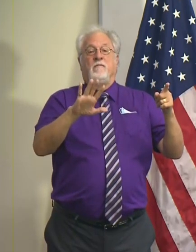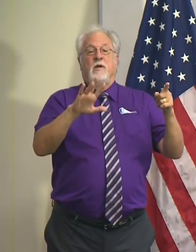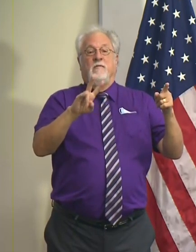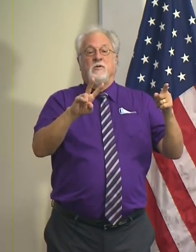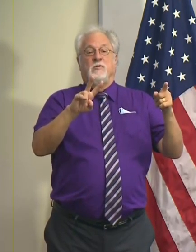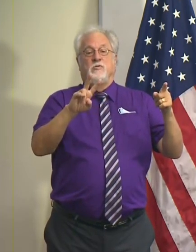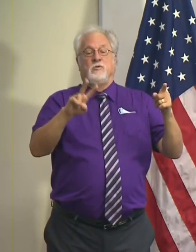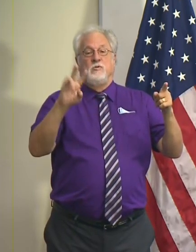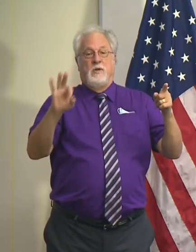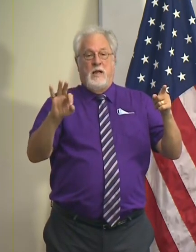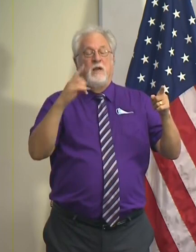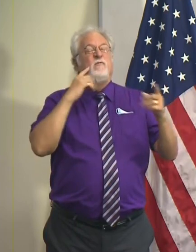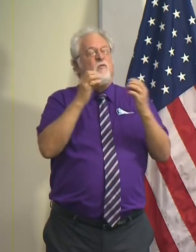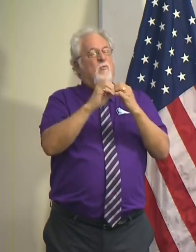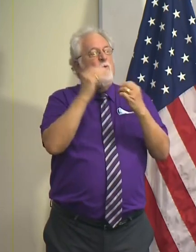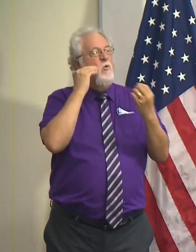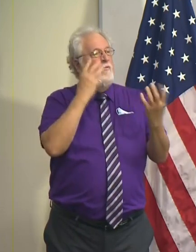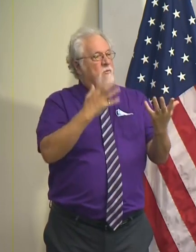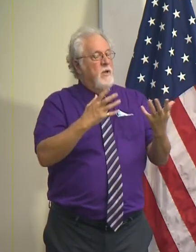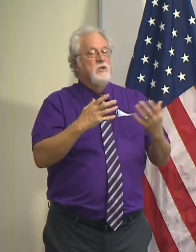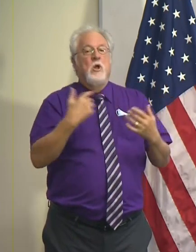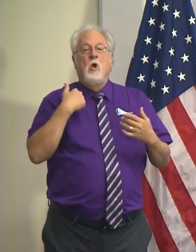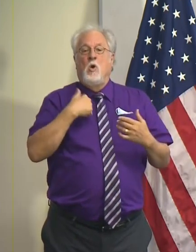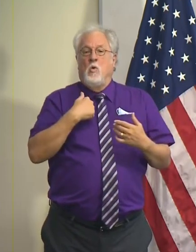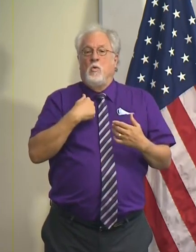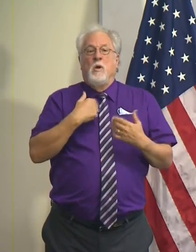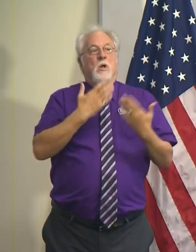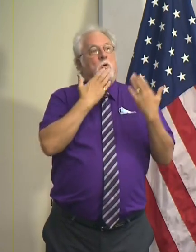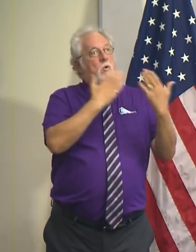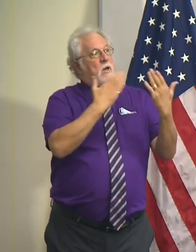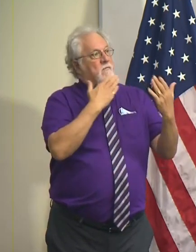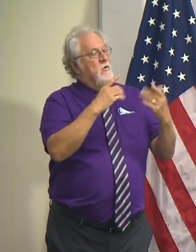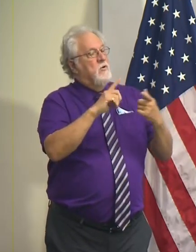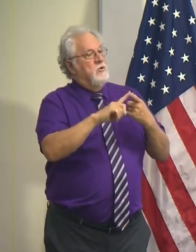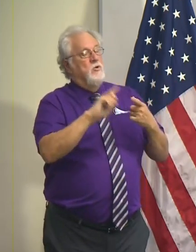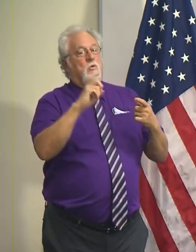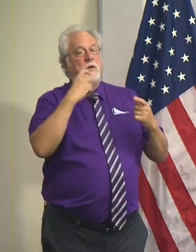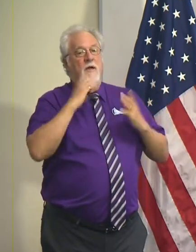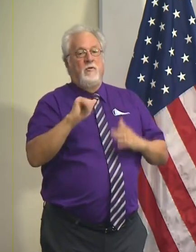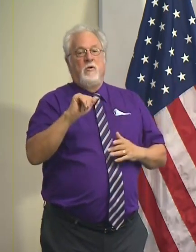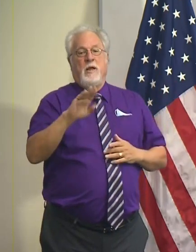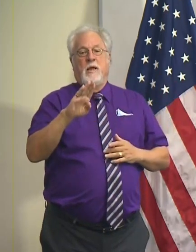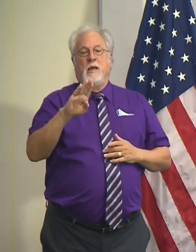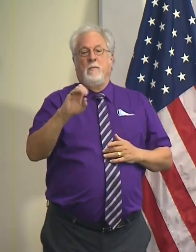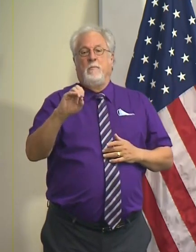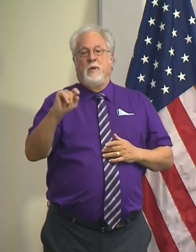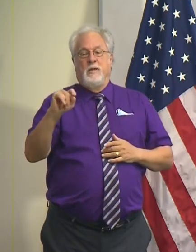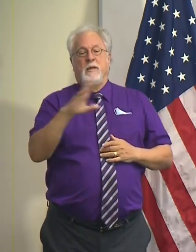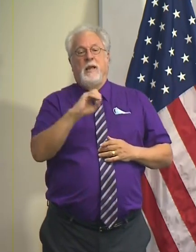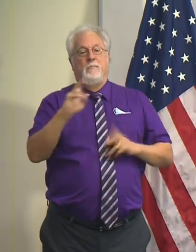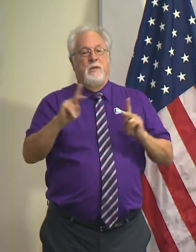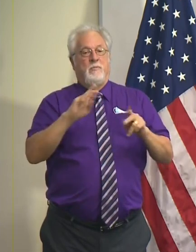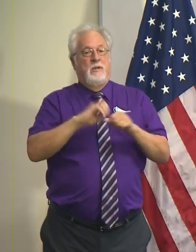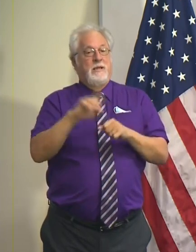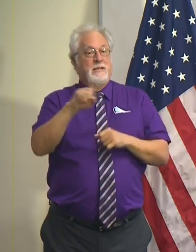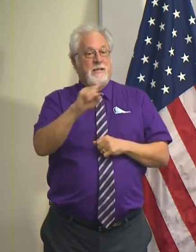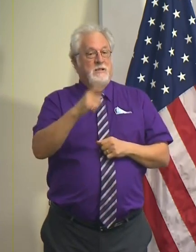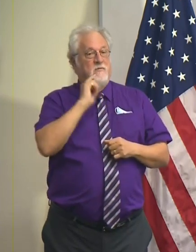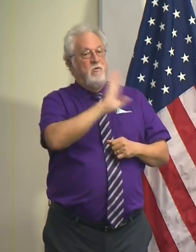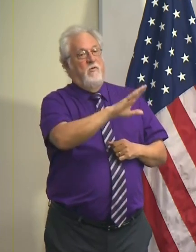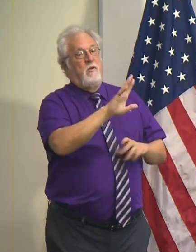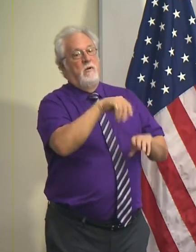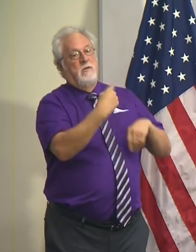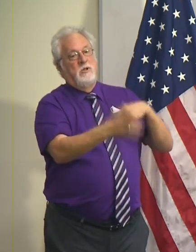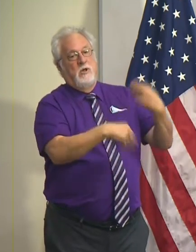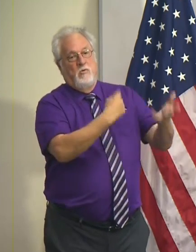888-991-5229 for more information. We remain very grateful and thankful to Governor Abbott and all the people of Texas for their